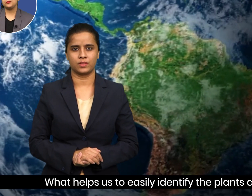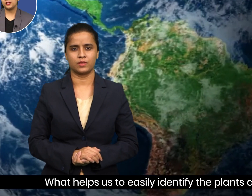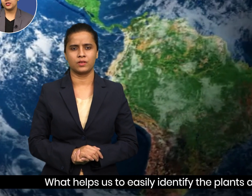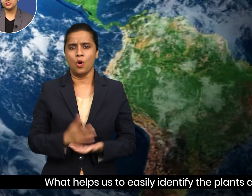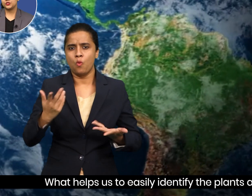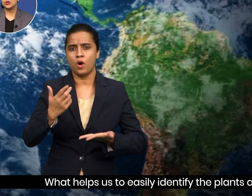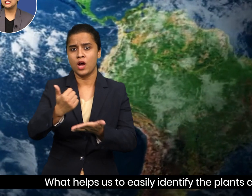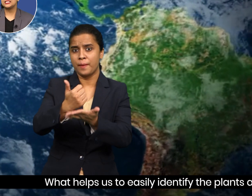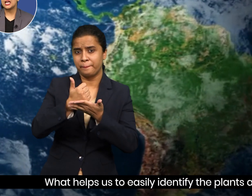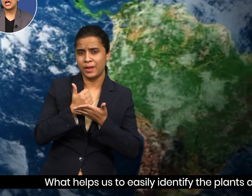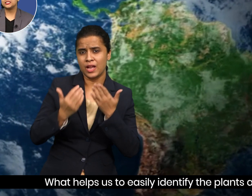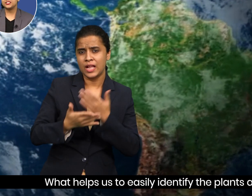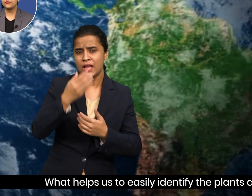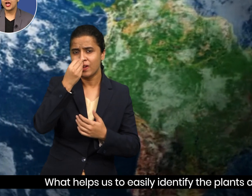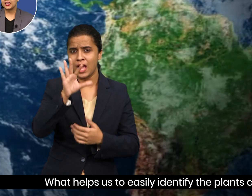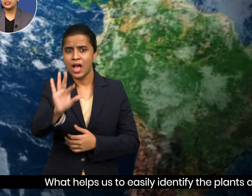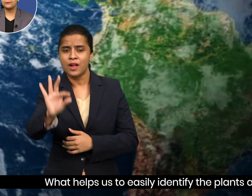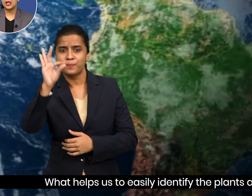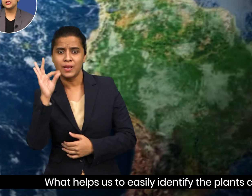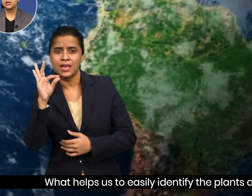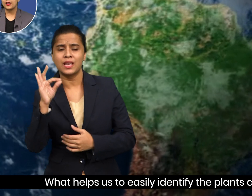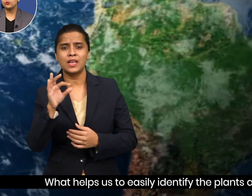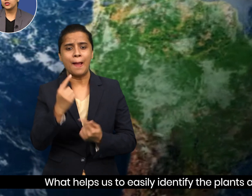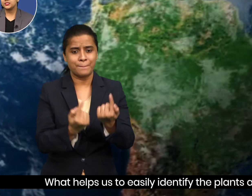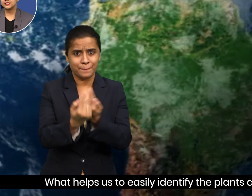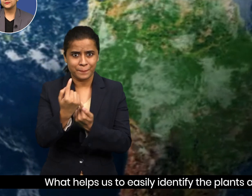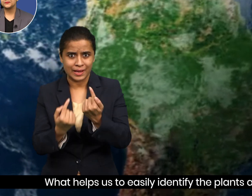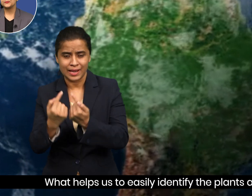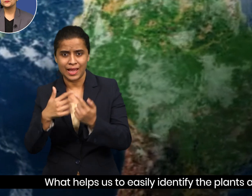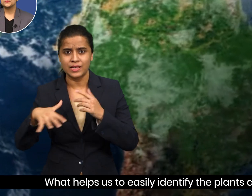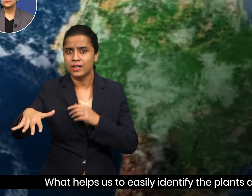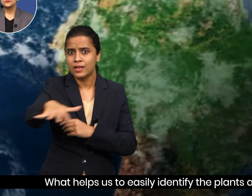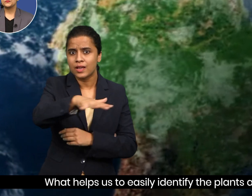What helps us to easily identify the plant around us?